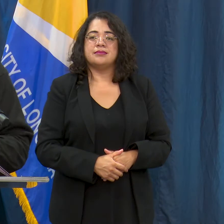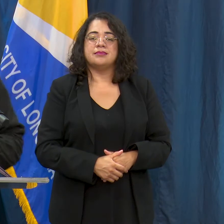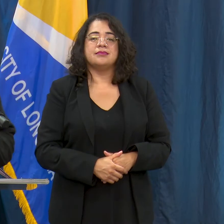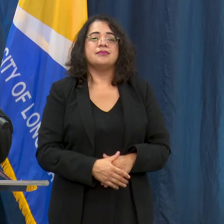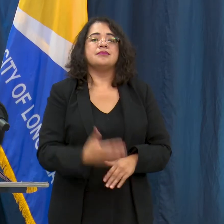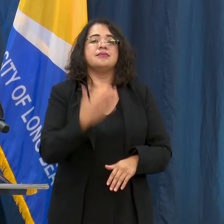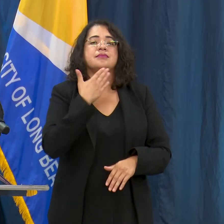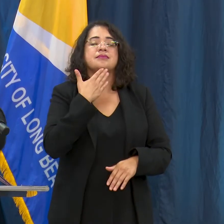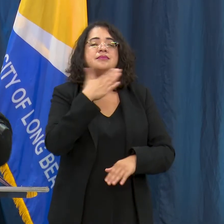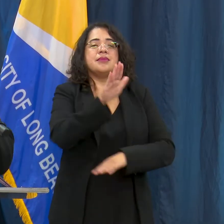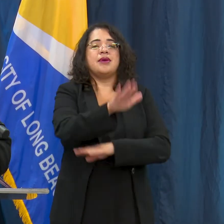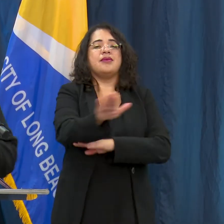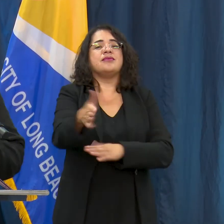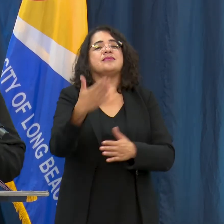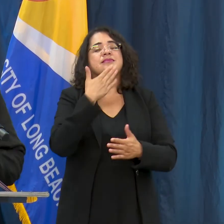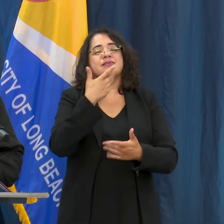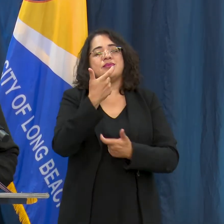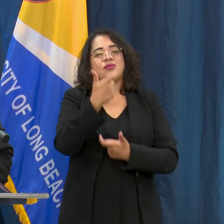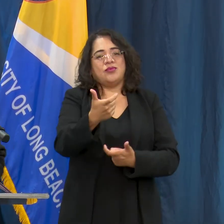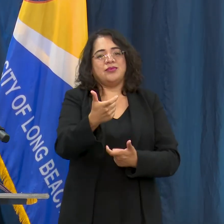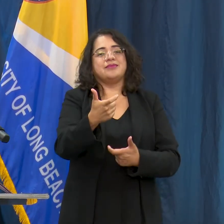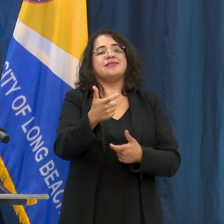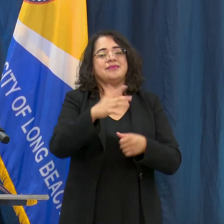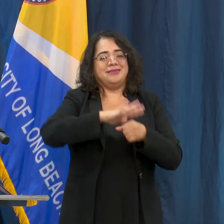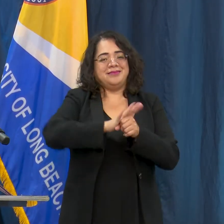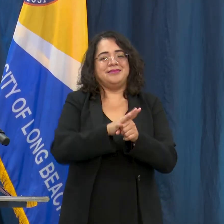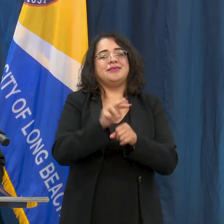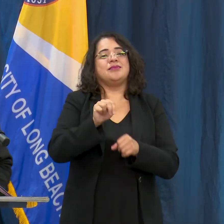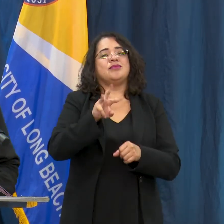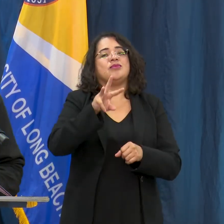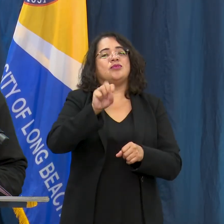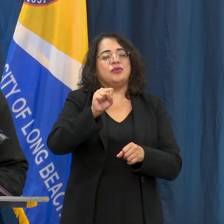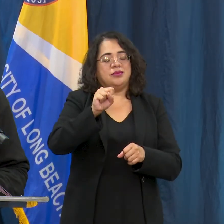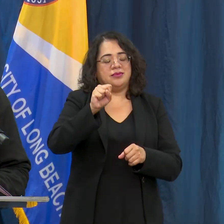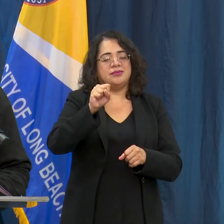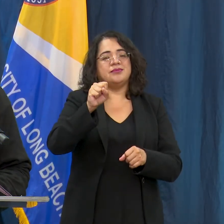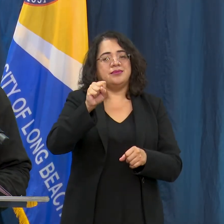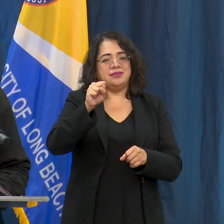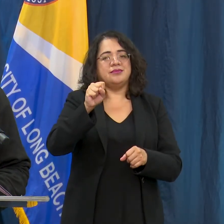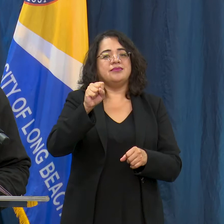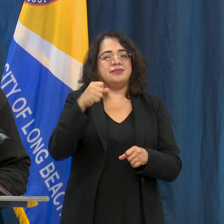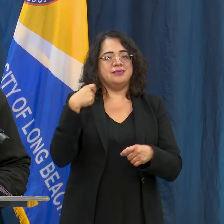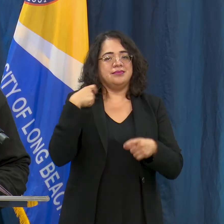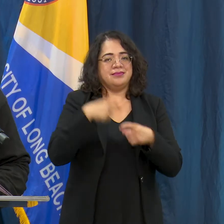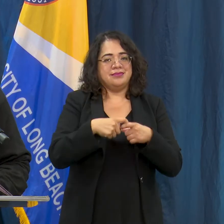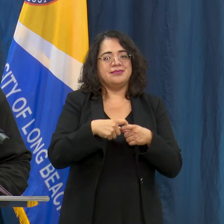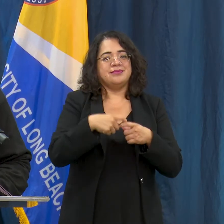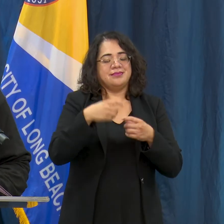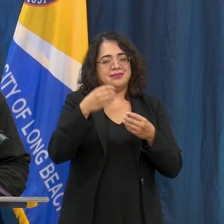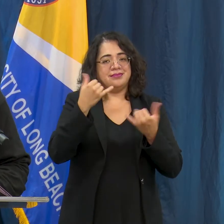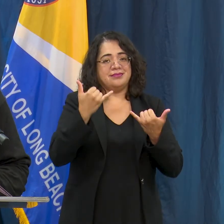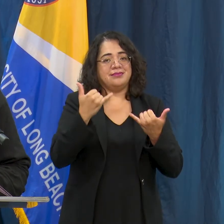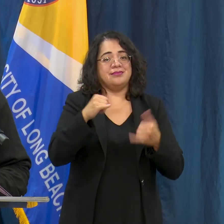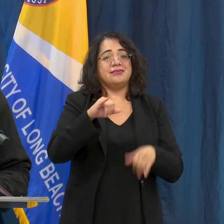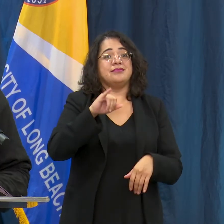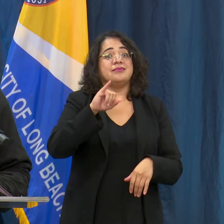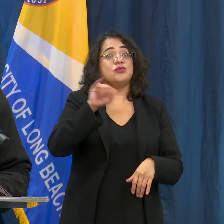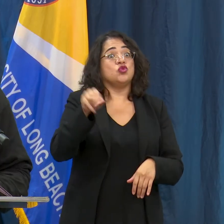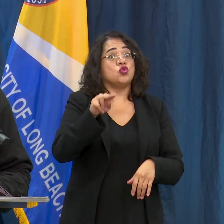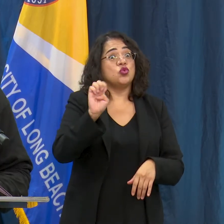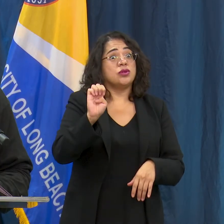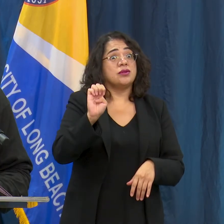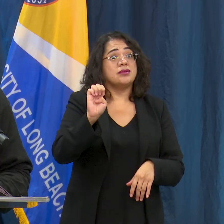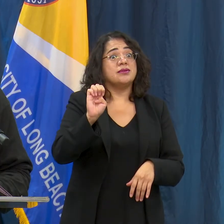Muy buenas tardes. Gracias por acompañarnos hoy en nuestra sesión informativa del 25 de junio. Comenzamos con